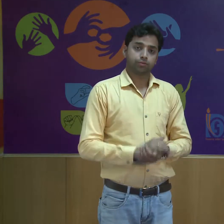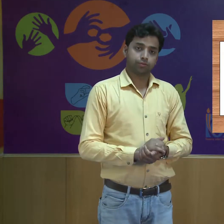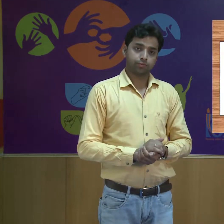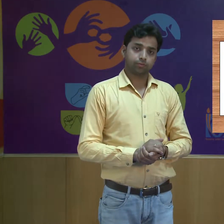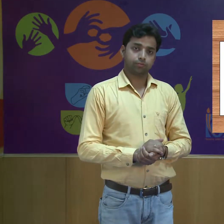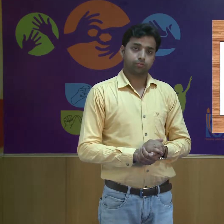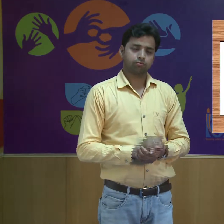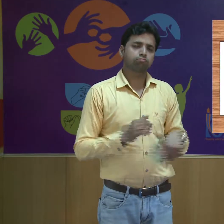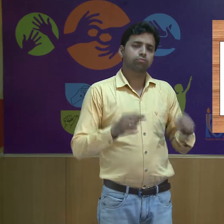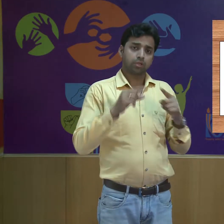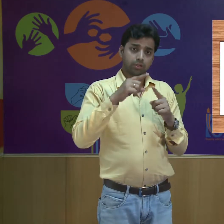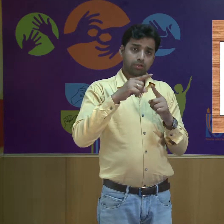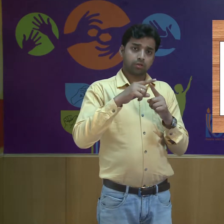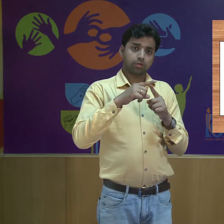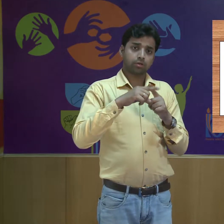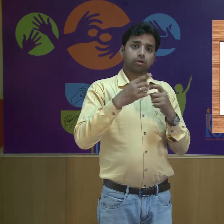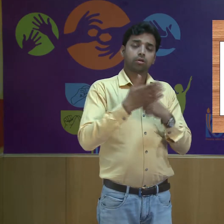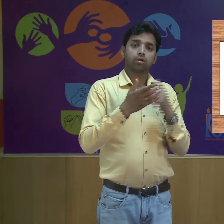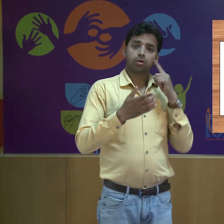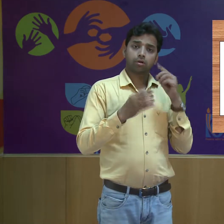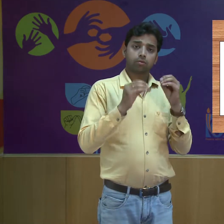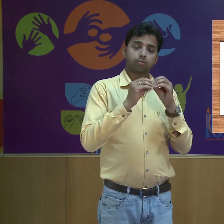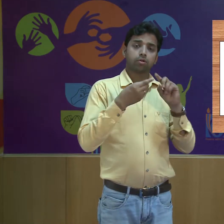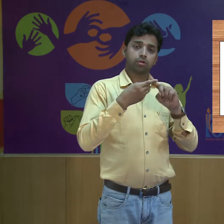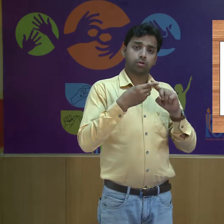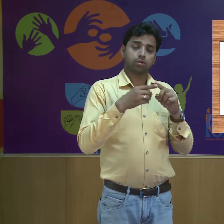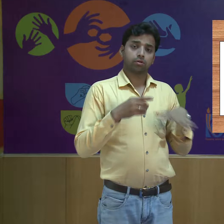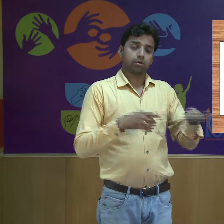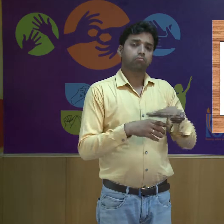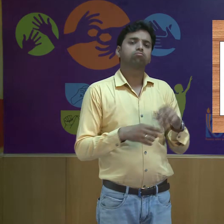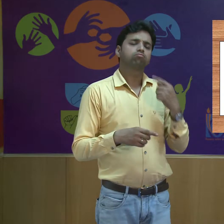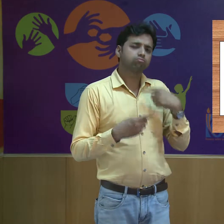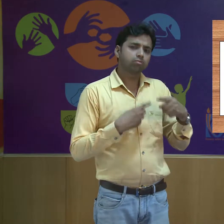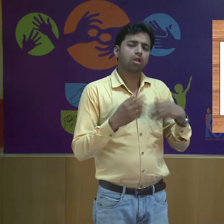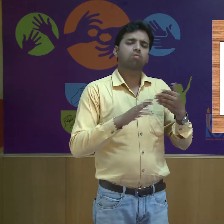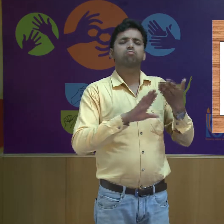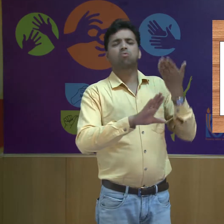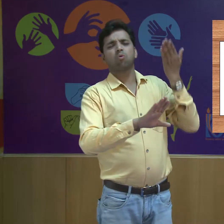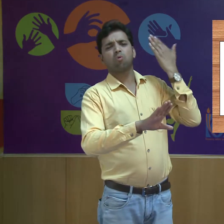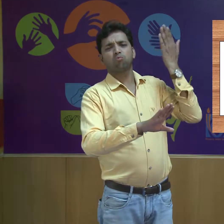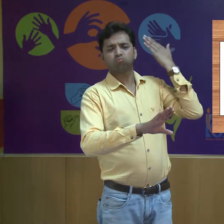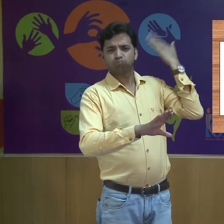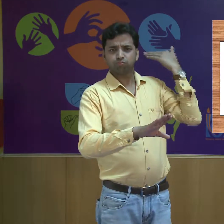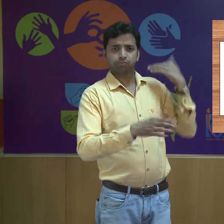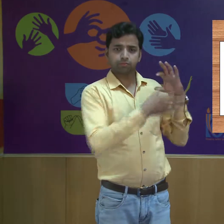A tribe can be called as the oldest social and